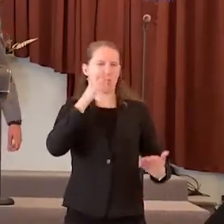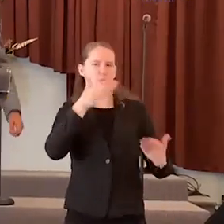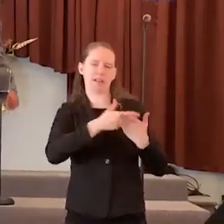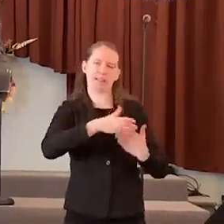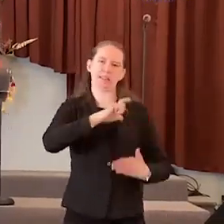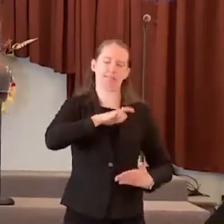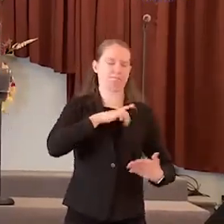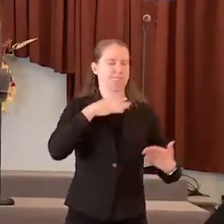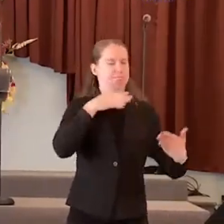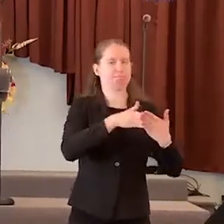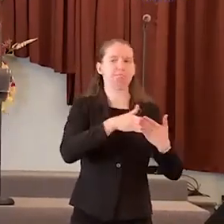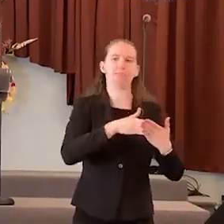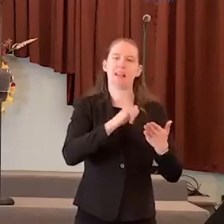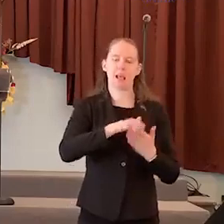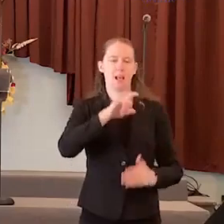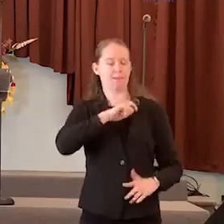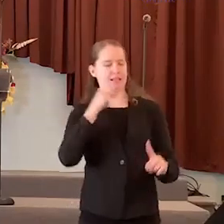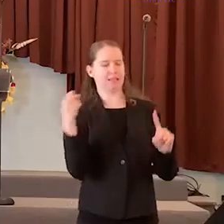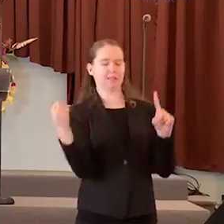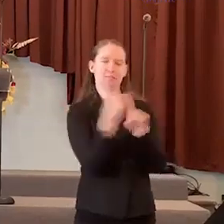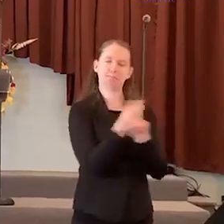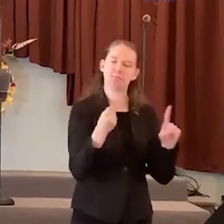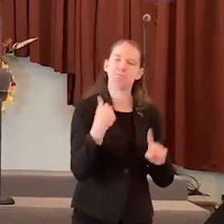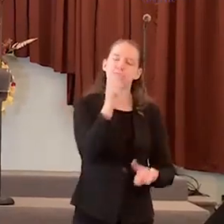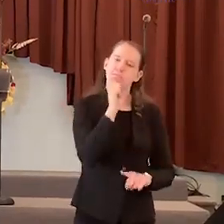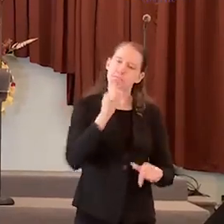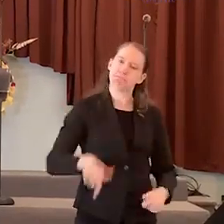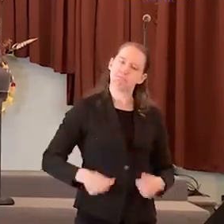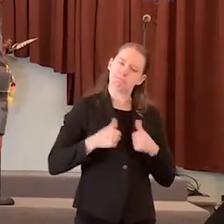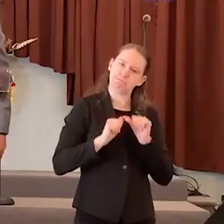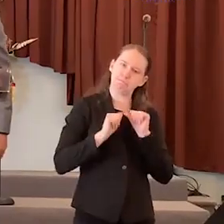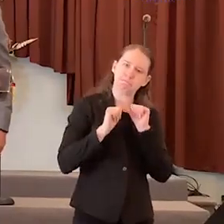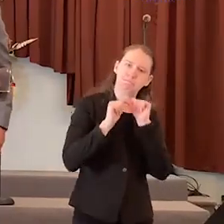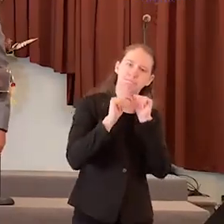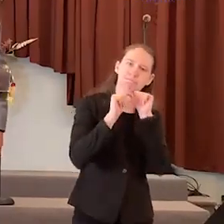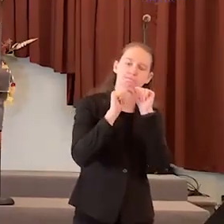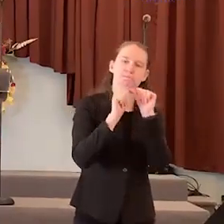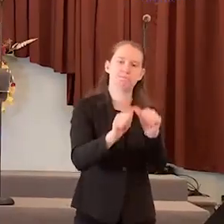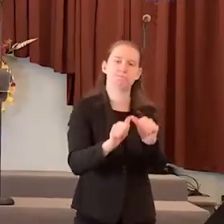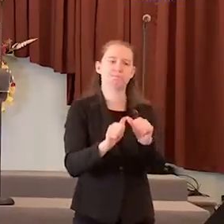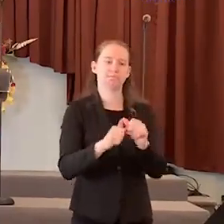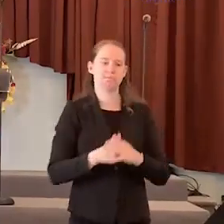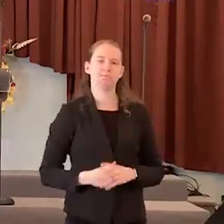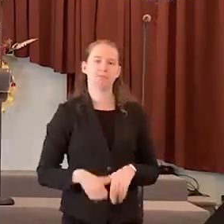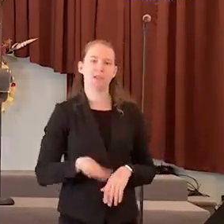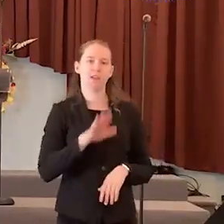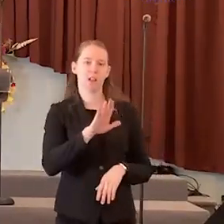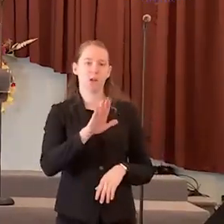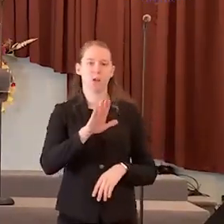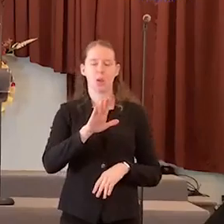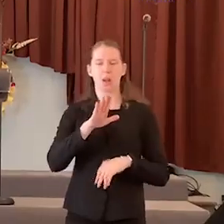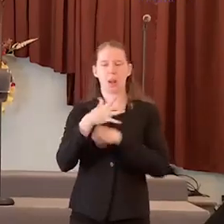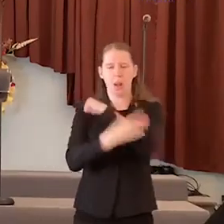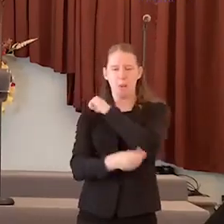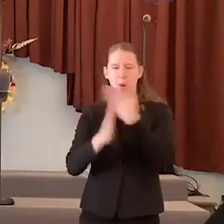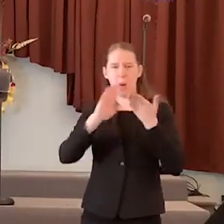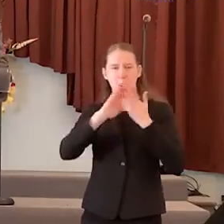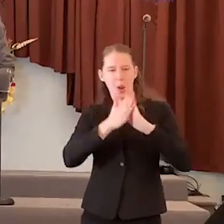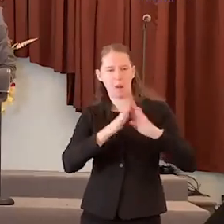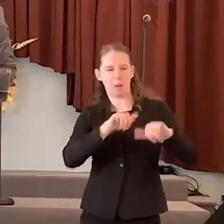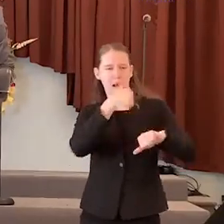survived the police brutality, stripping of subpar public housing,